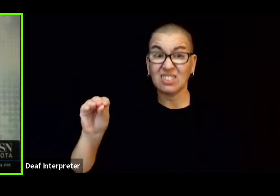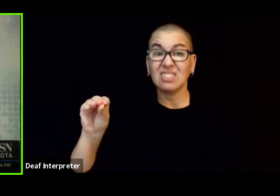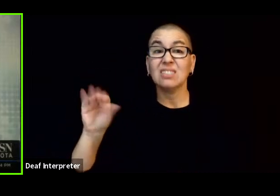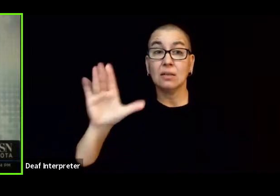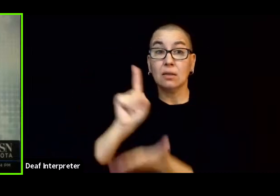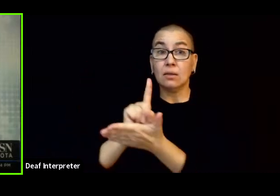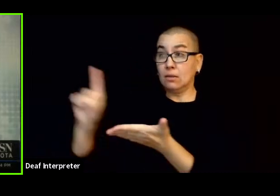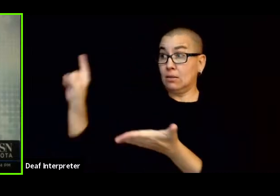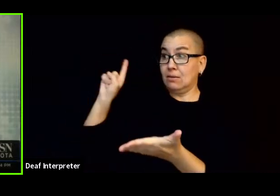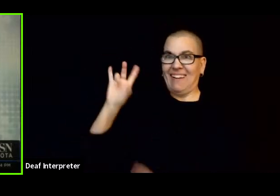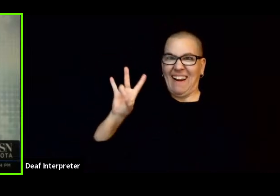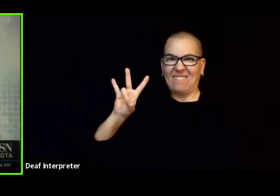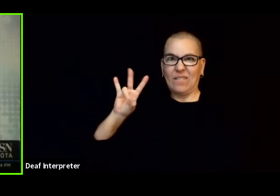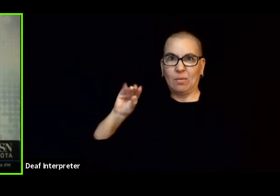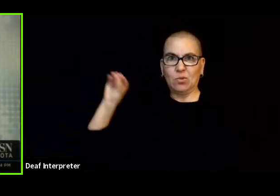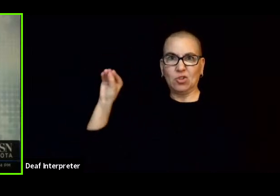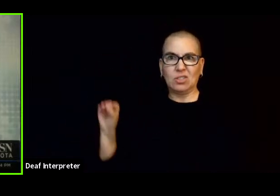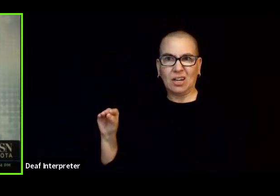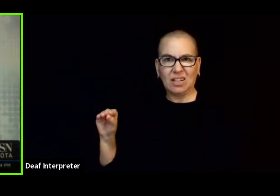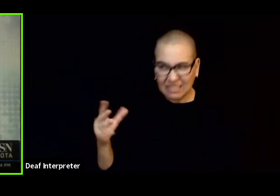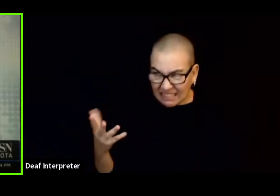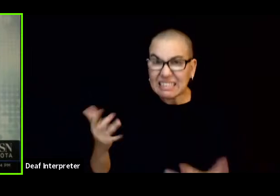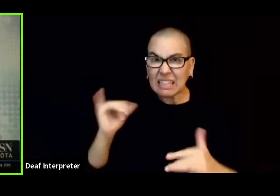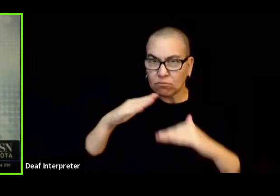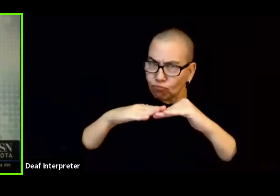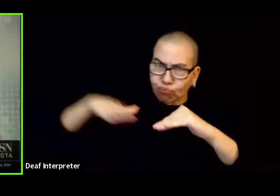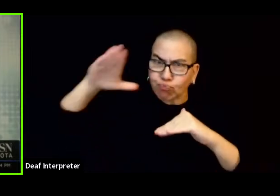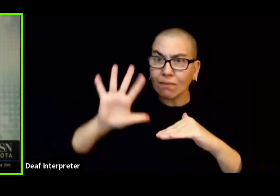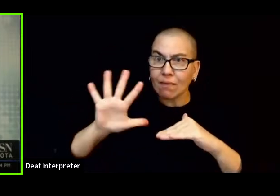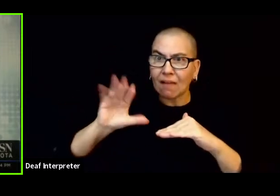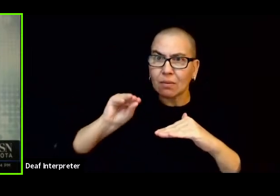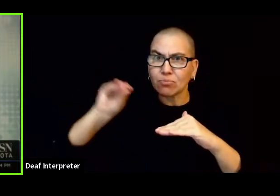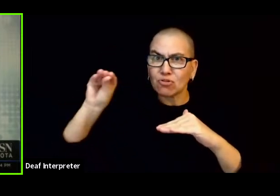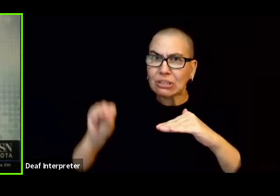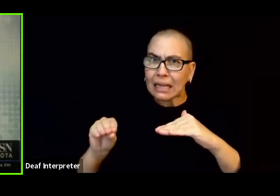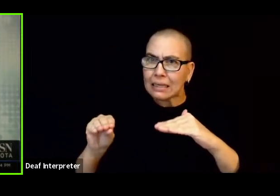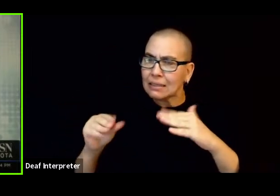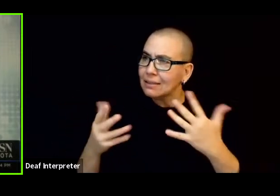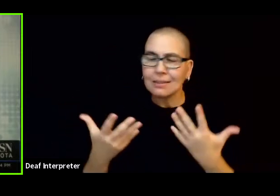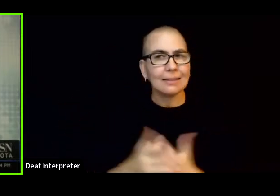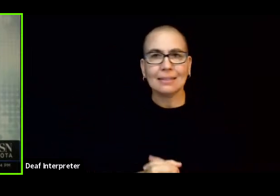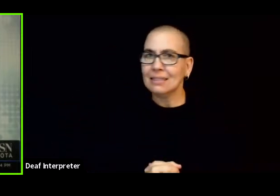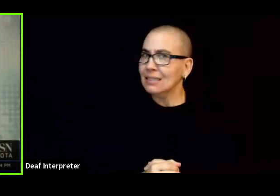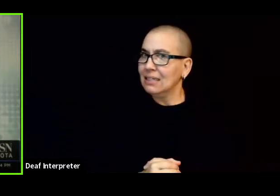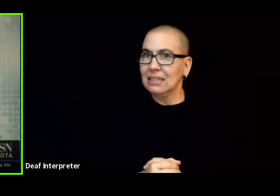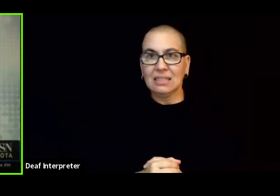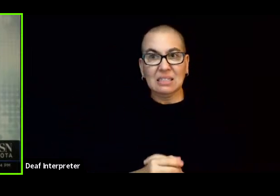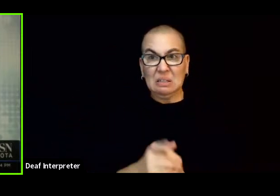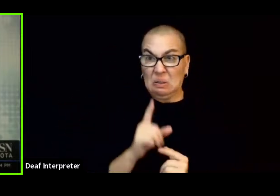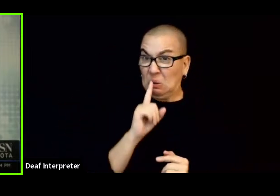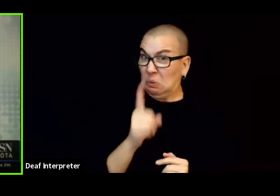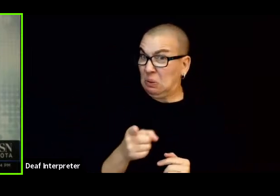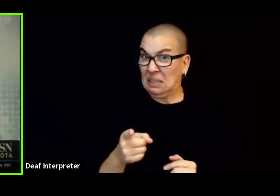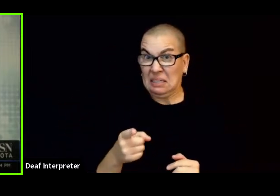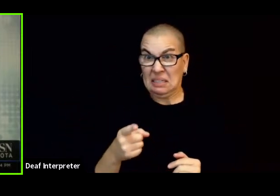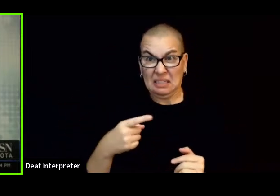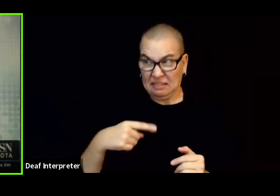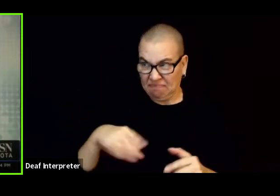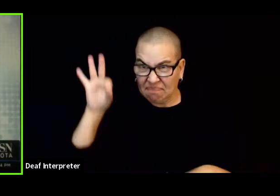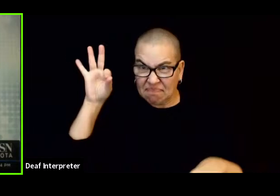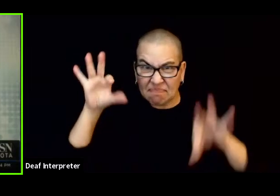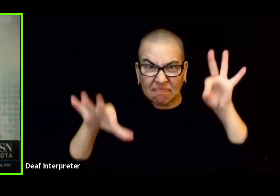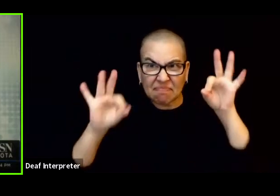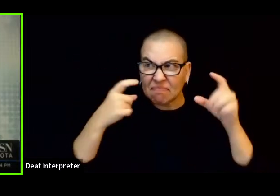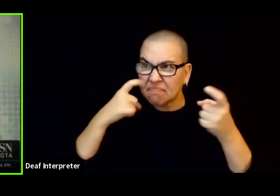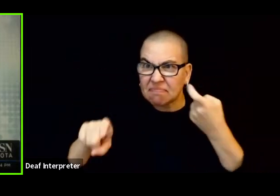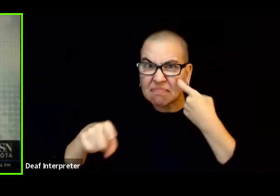test positivity rate clearly shows that finding more cases is not just a matter of testing more. We are testing a